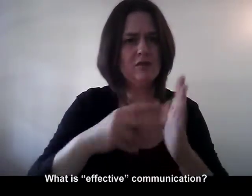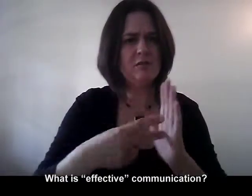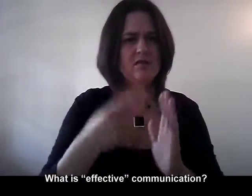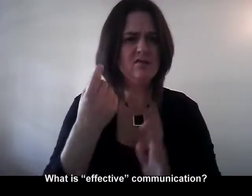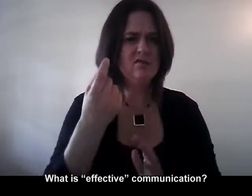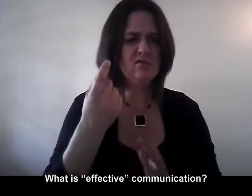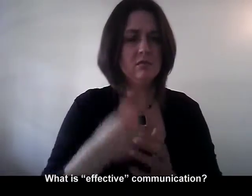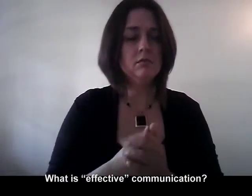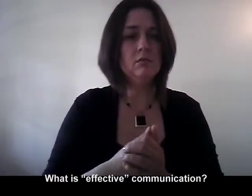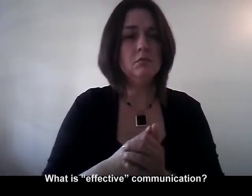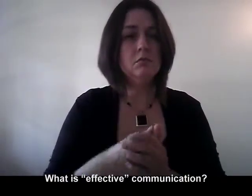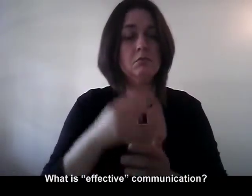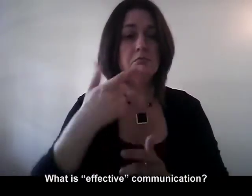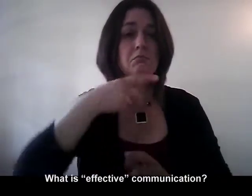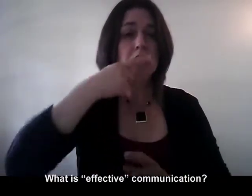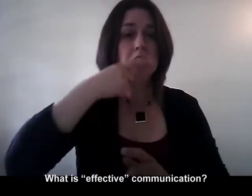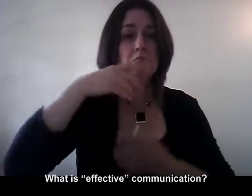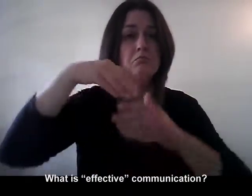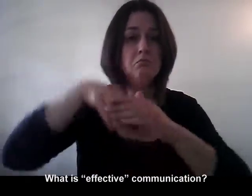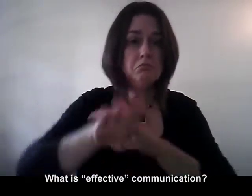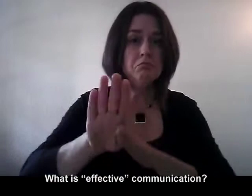What is effective communication?